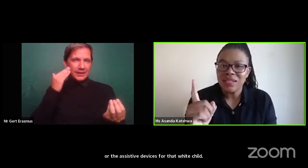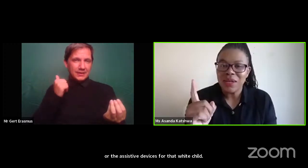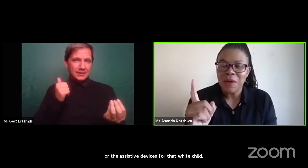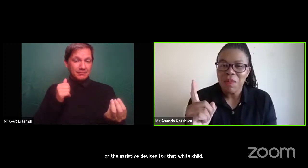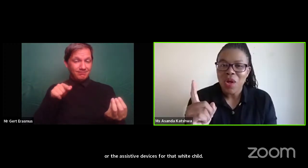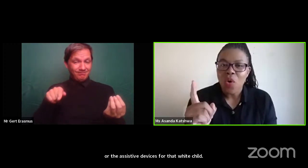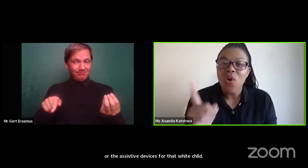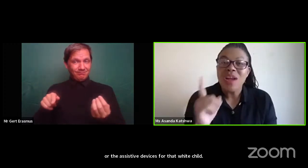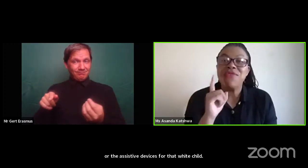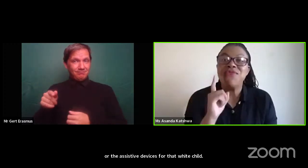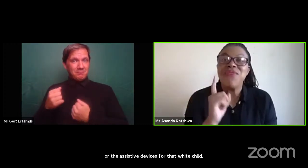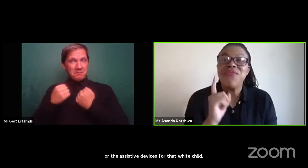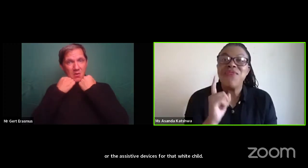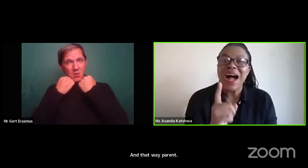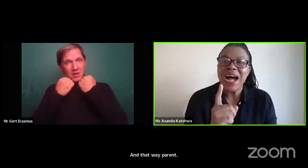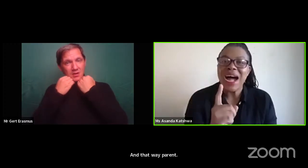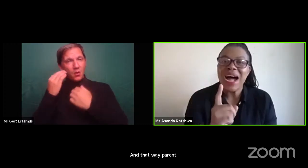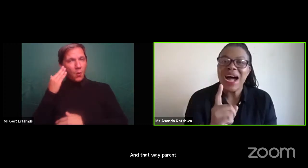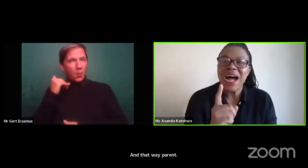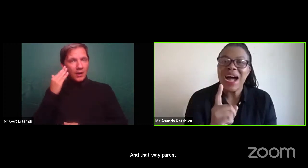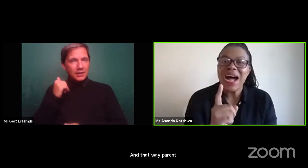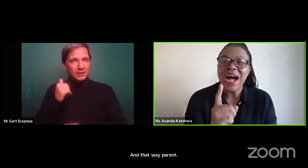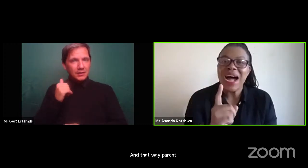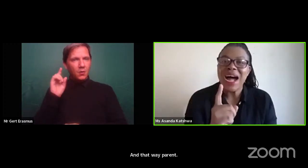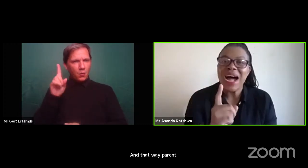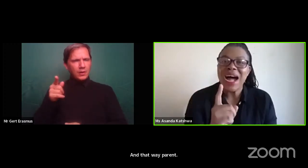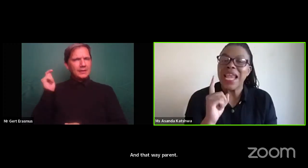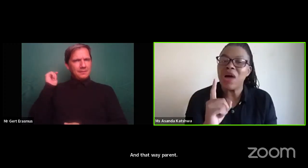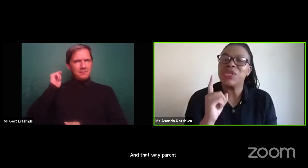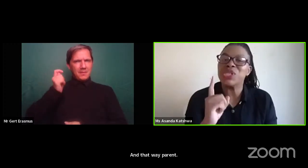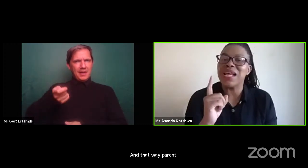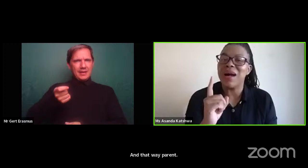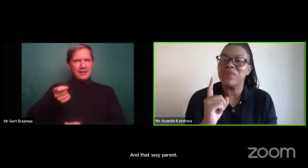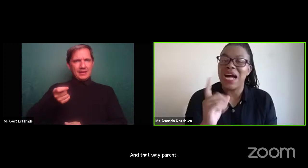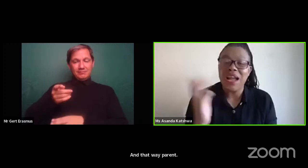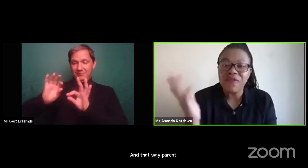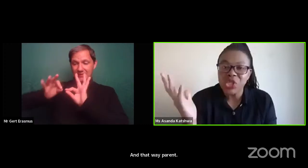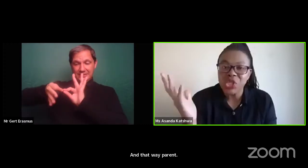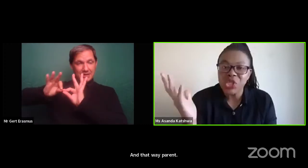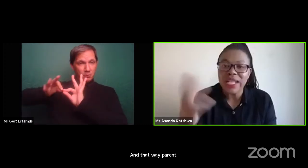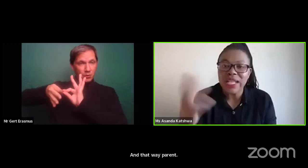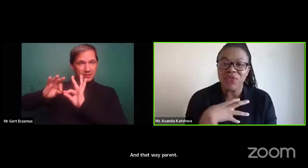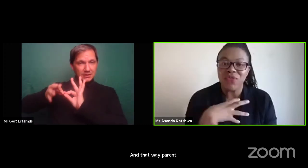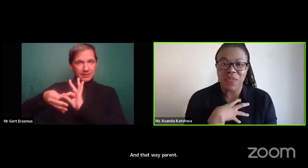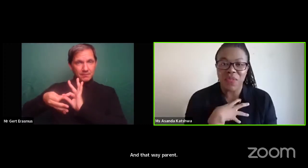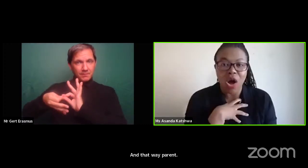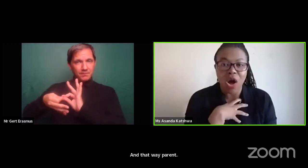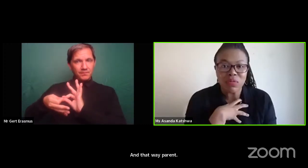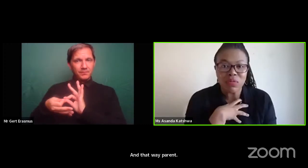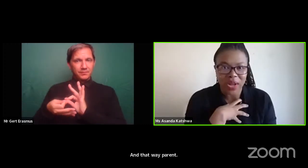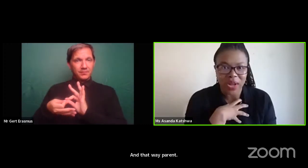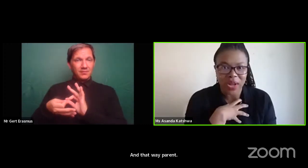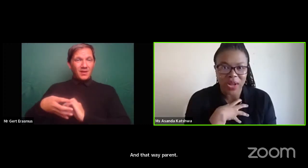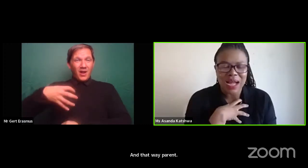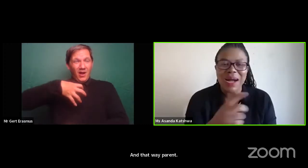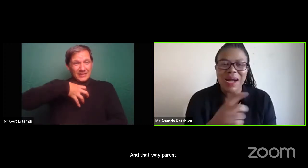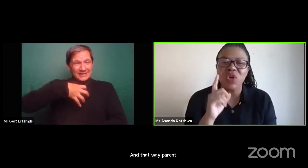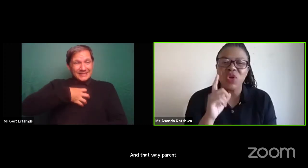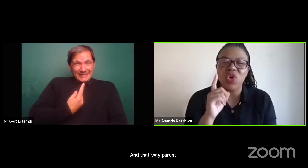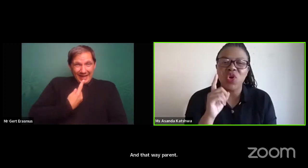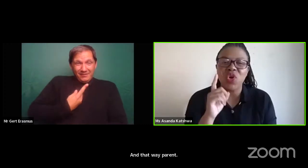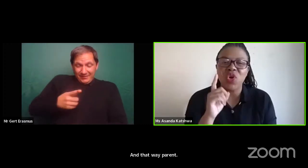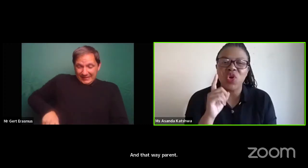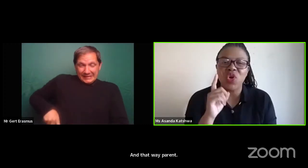parent will fund the sign language interpreter, unfortunately from their own pocket,